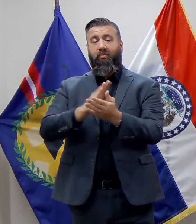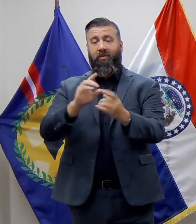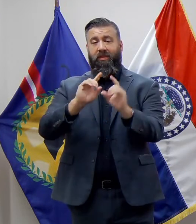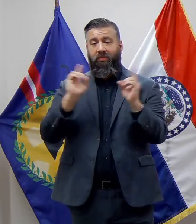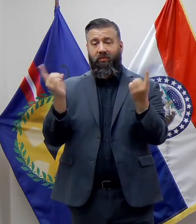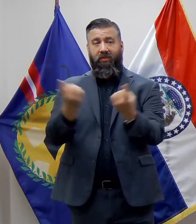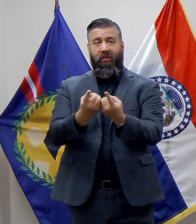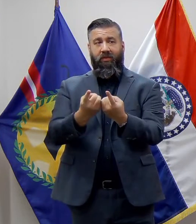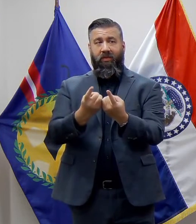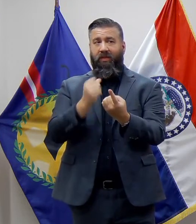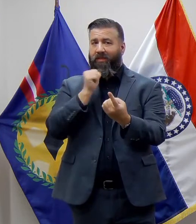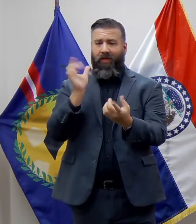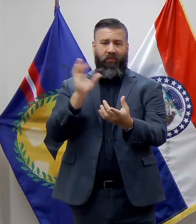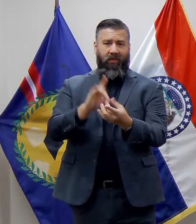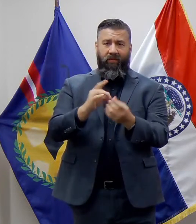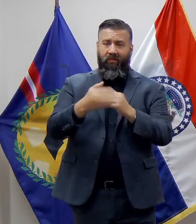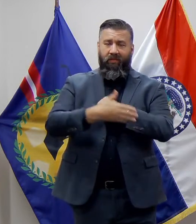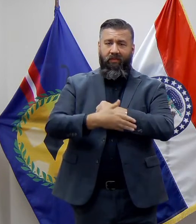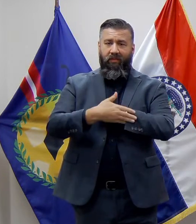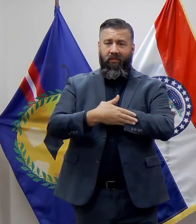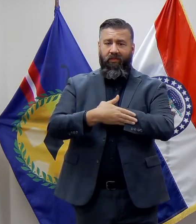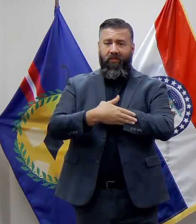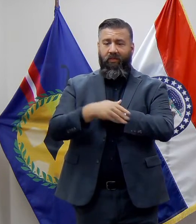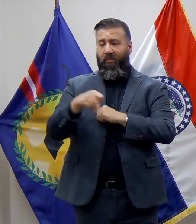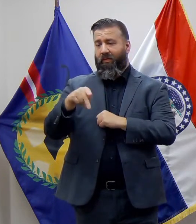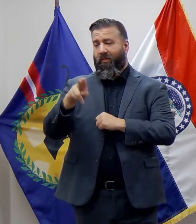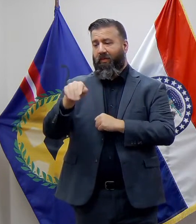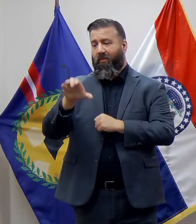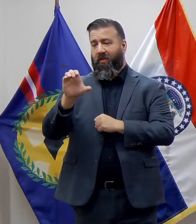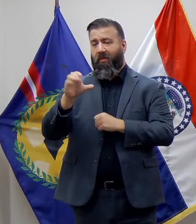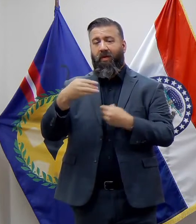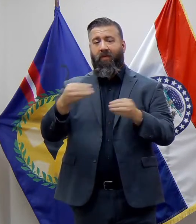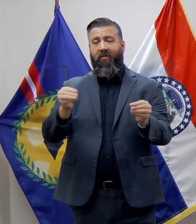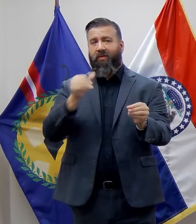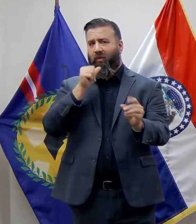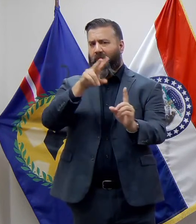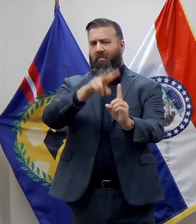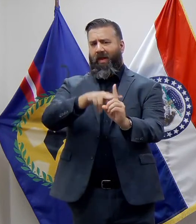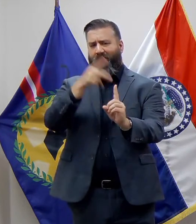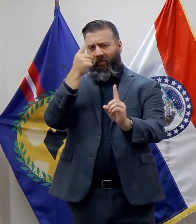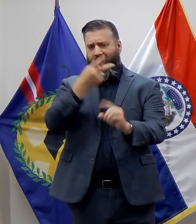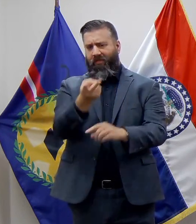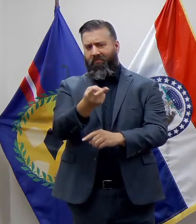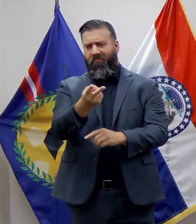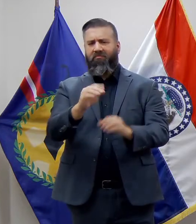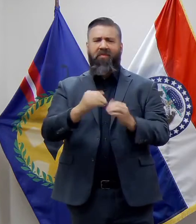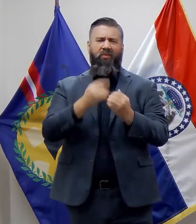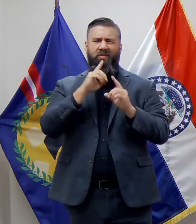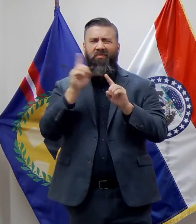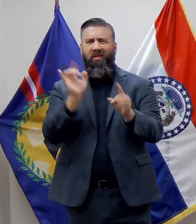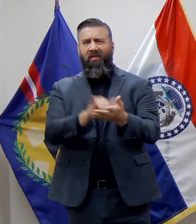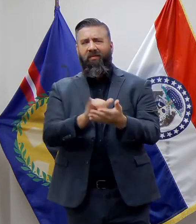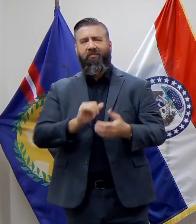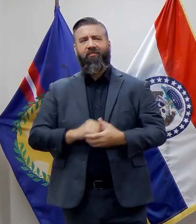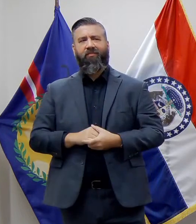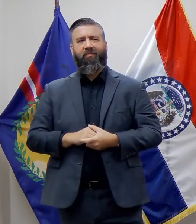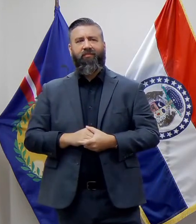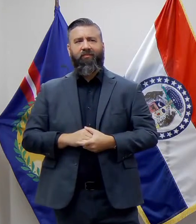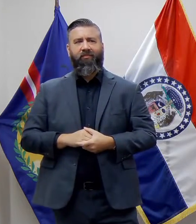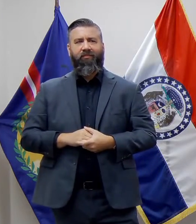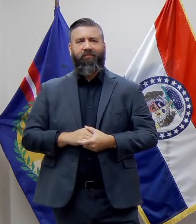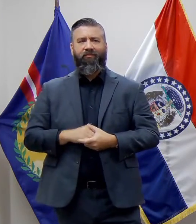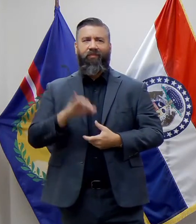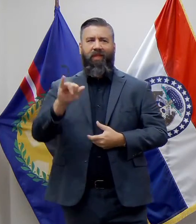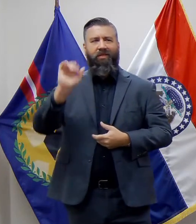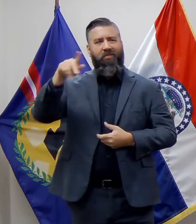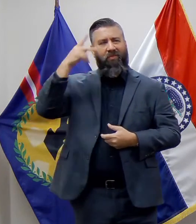county entity, that public office doesn't apply to them. How would you respond to that? Well, that's a political